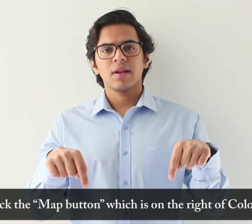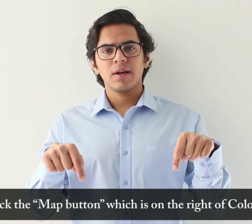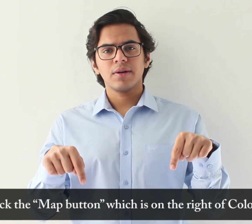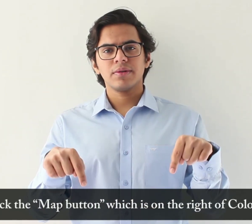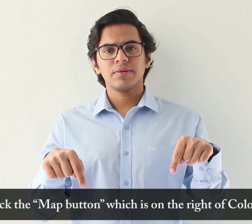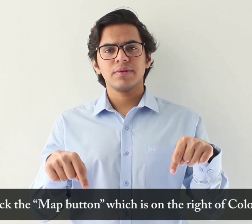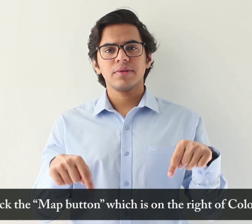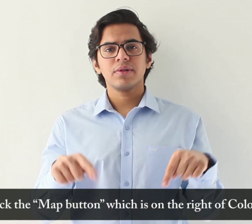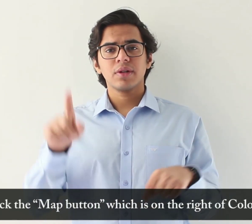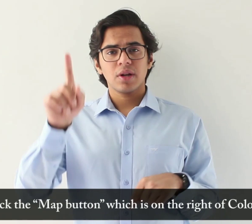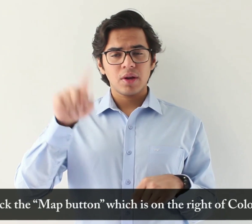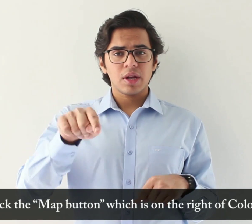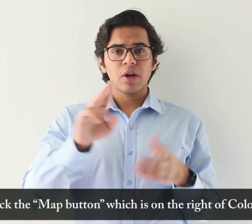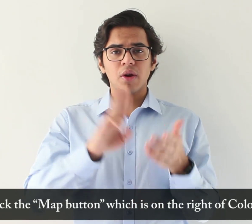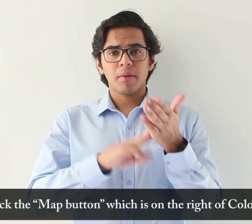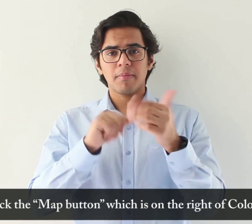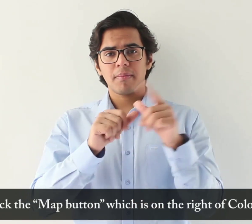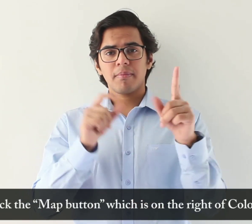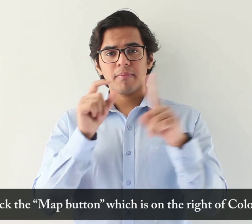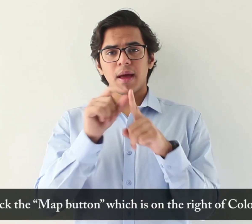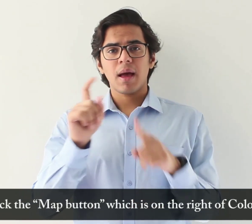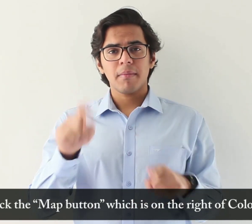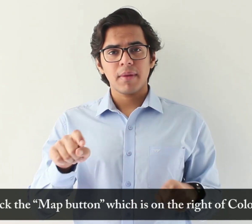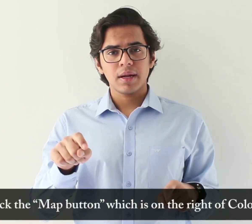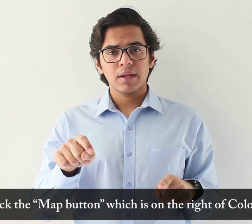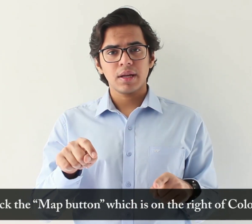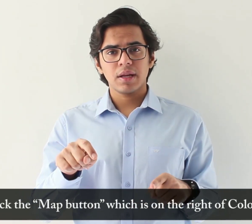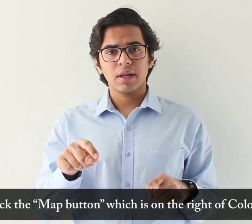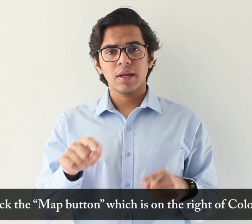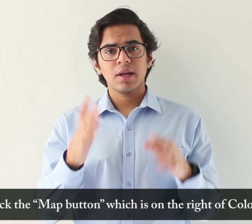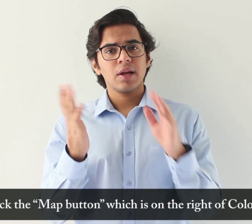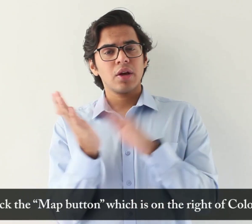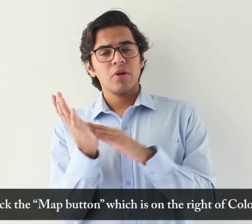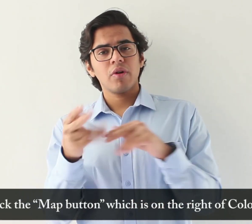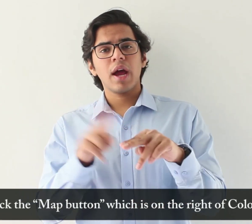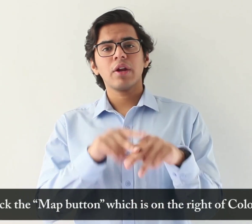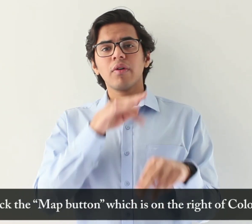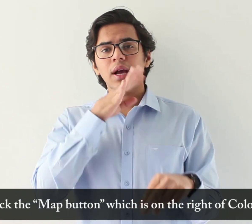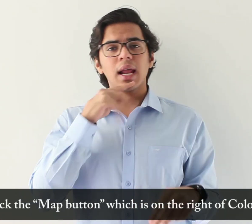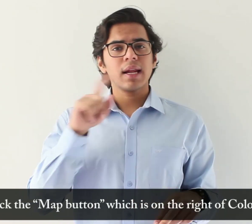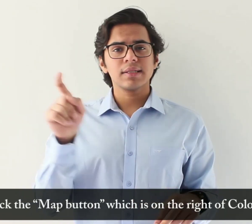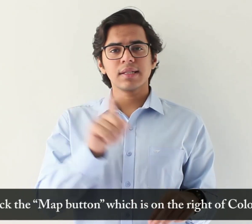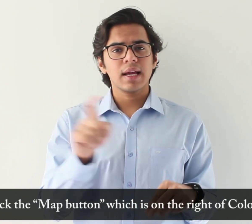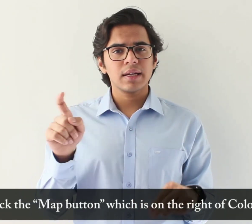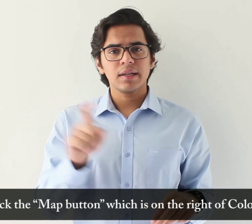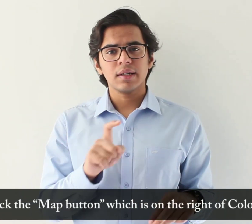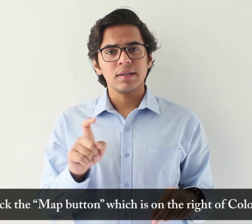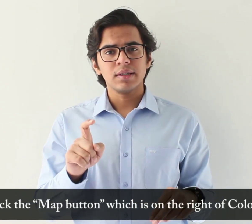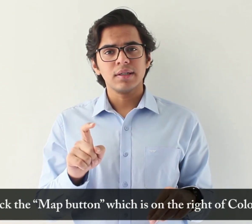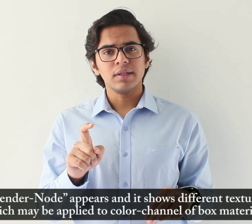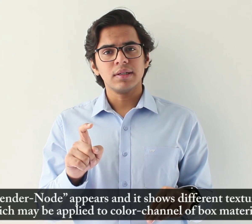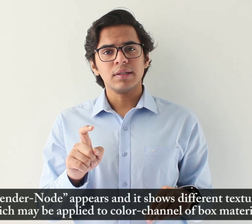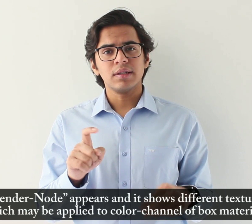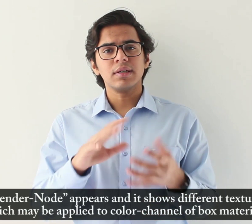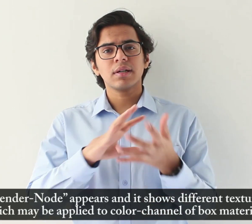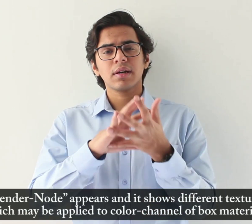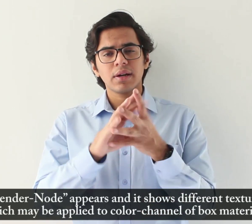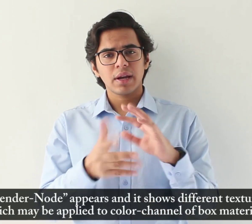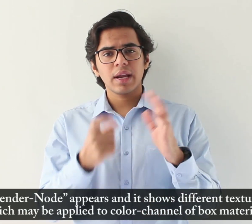tone. Now click the map button which is on the right of color slider.